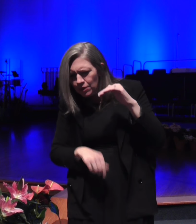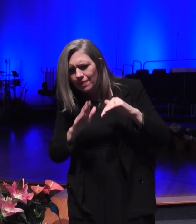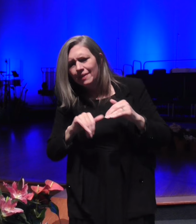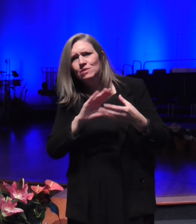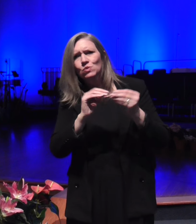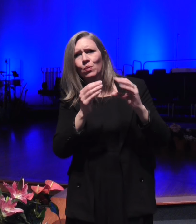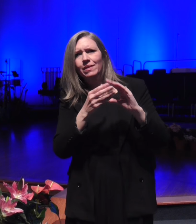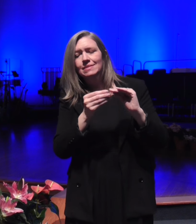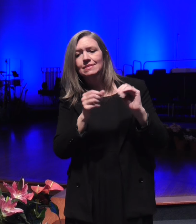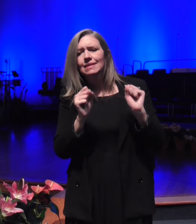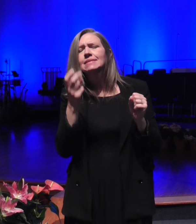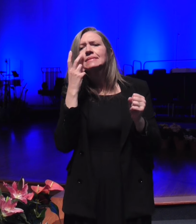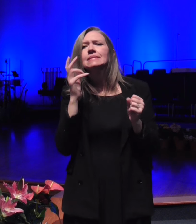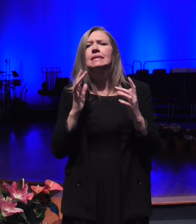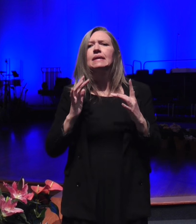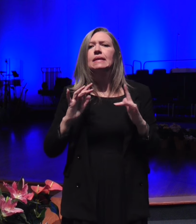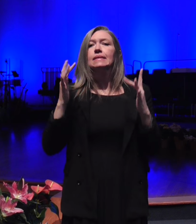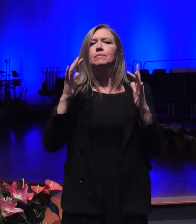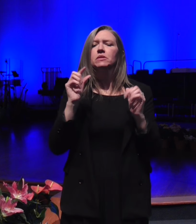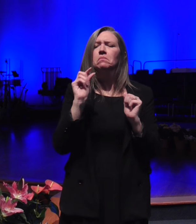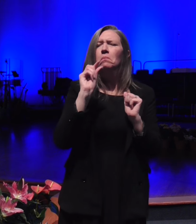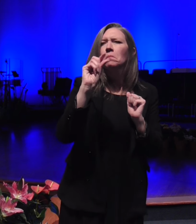see glimmers, at least, of his life